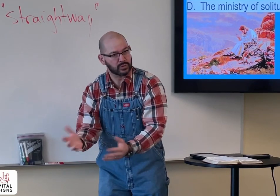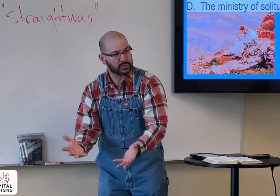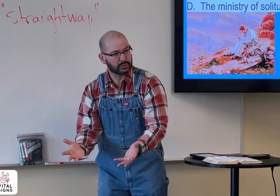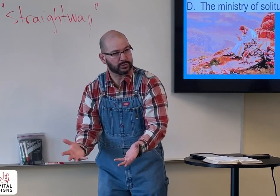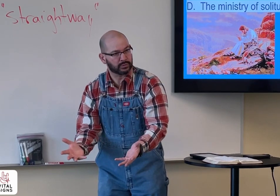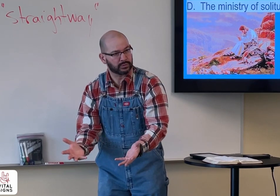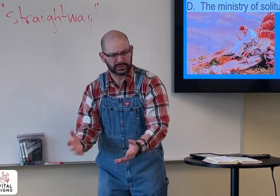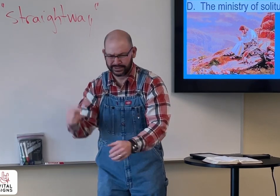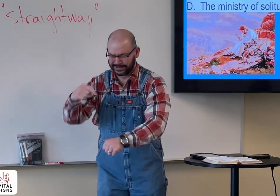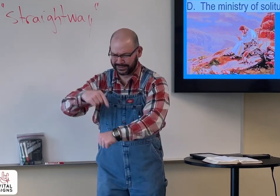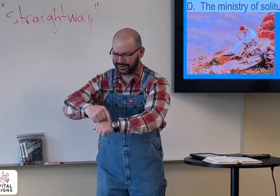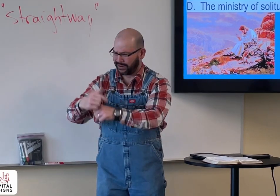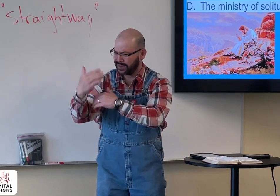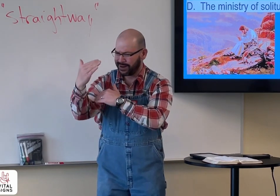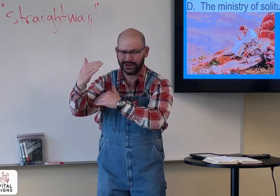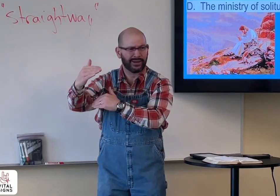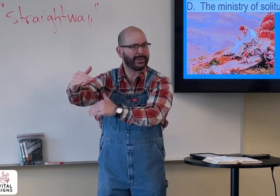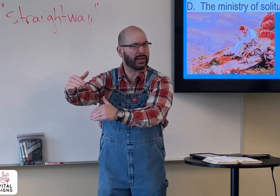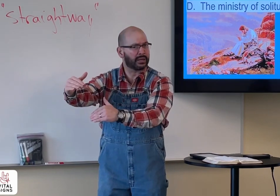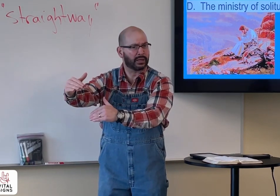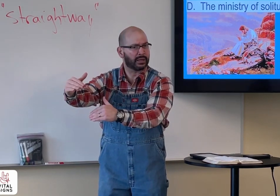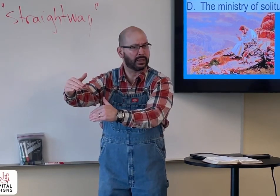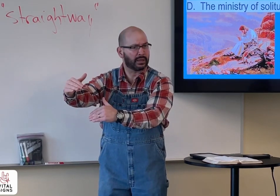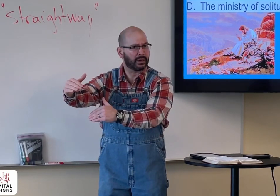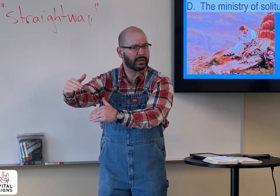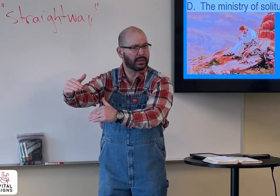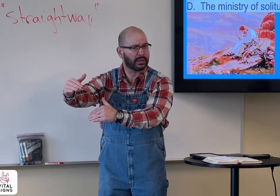Jesus encouraged the disciples, saying, time is limited.